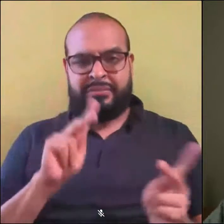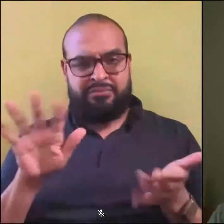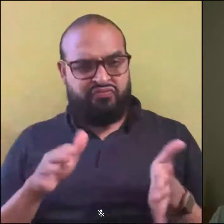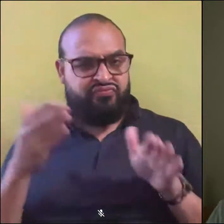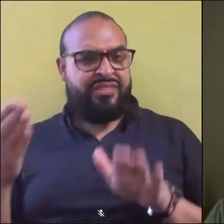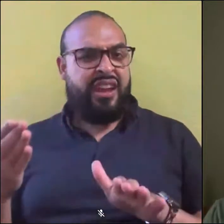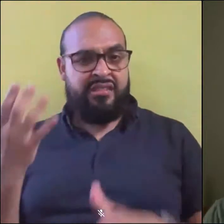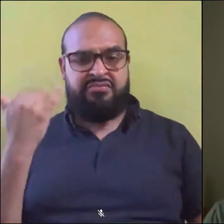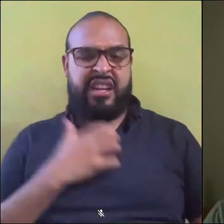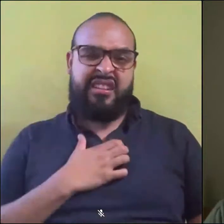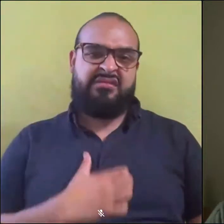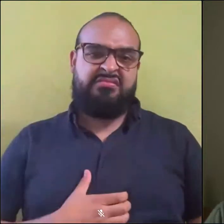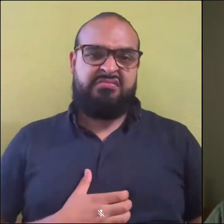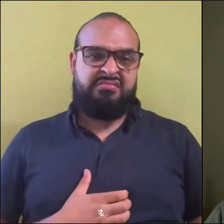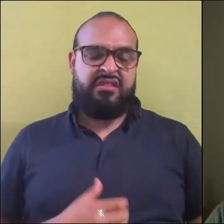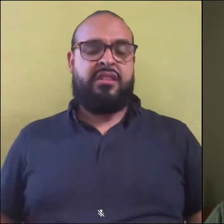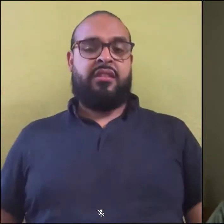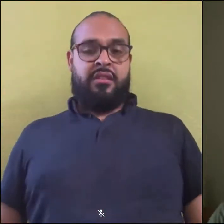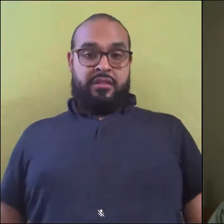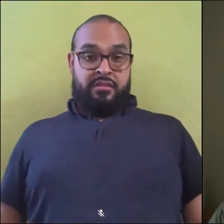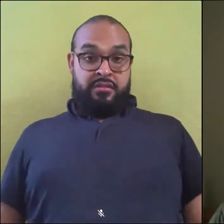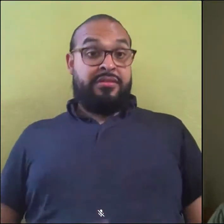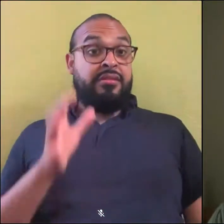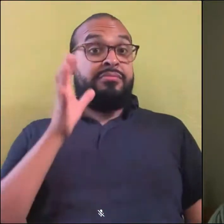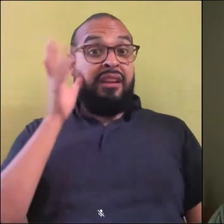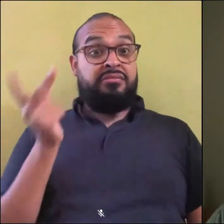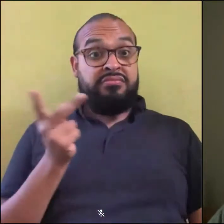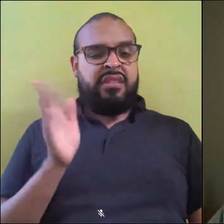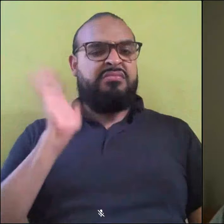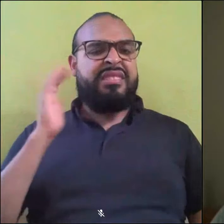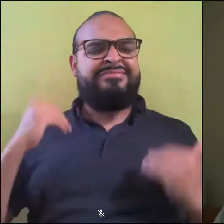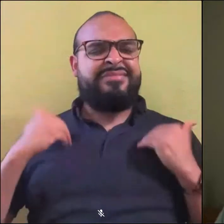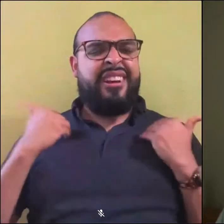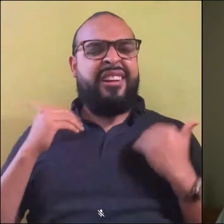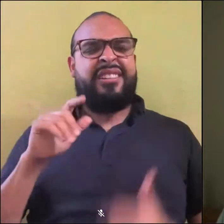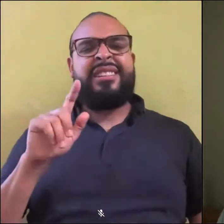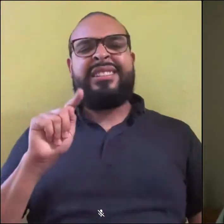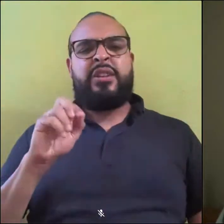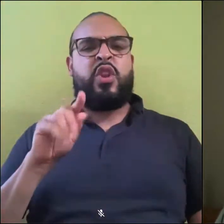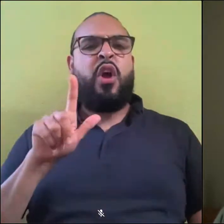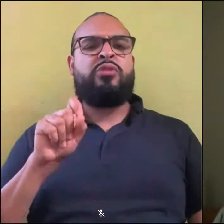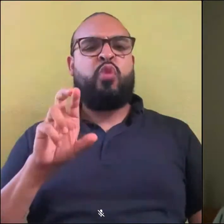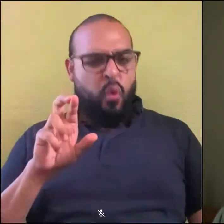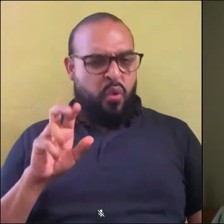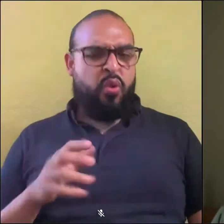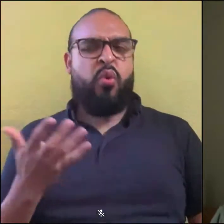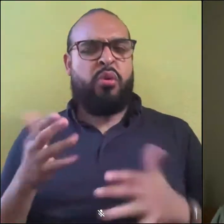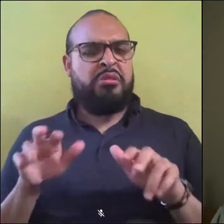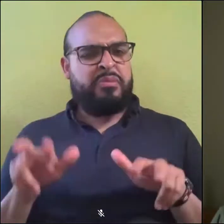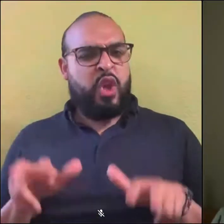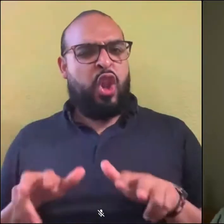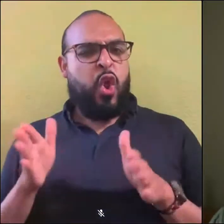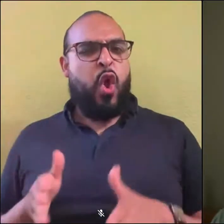All around my parents. This is exactly where my parents were toddlers at the time. So my grandparents were, again, raising a young family. And